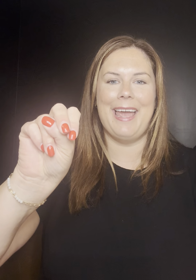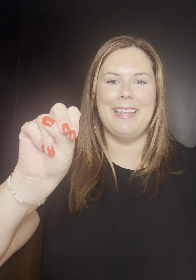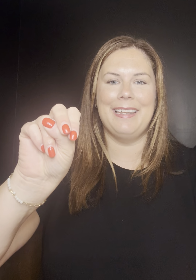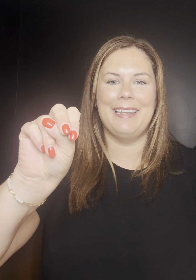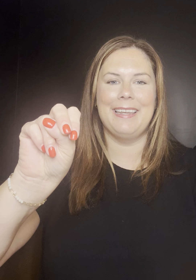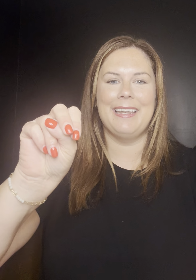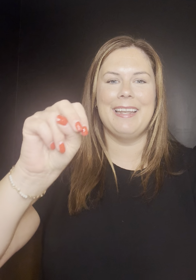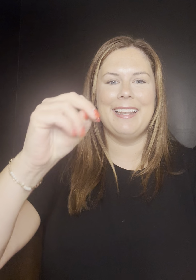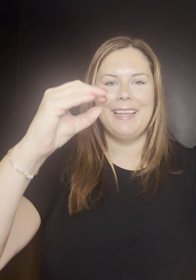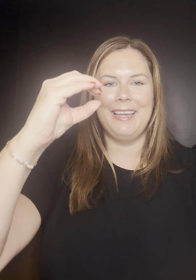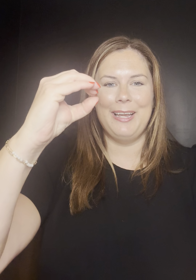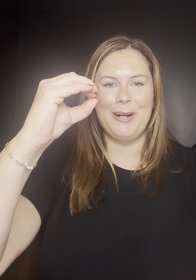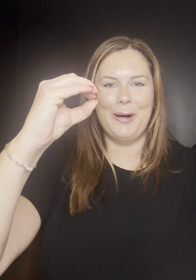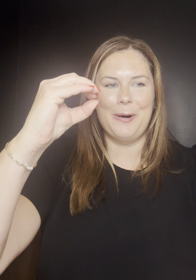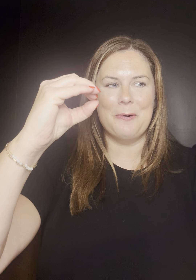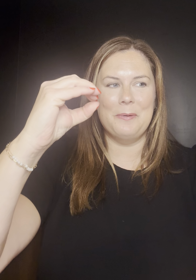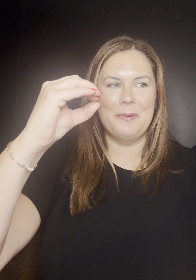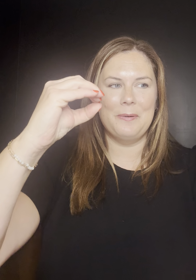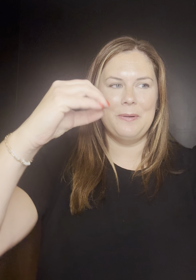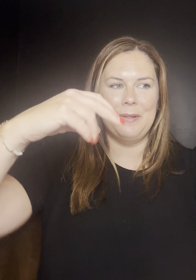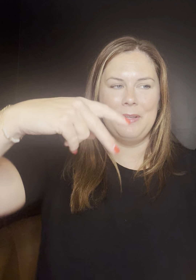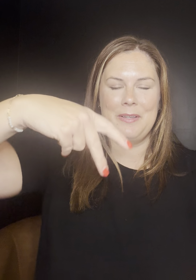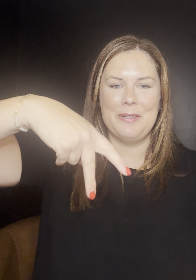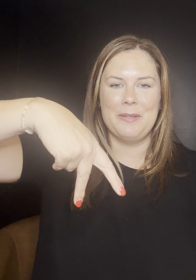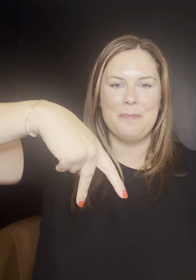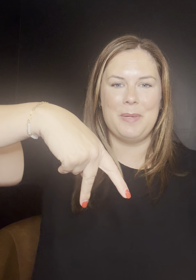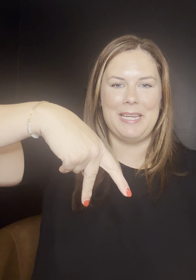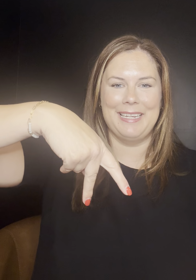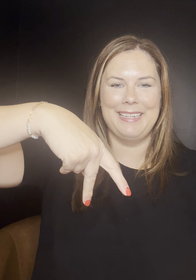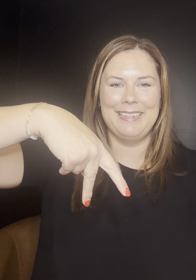N, O, P.